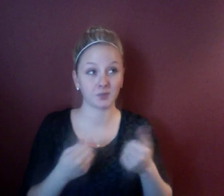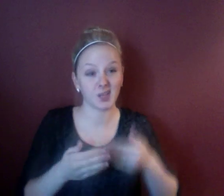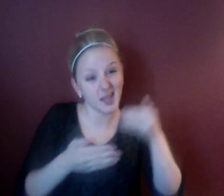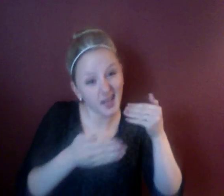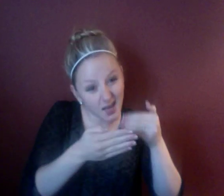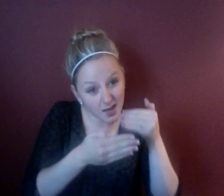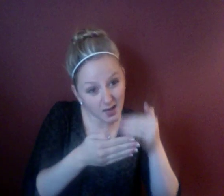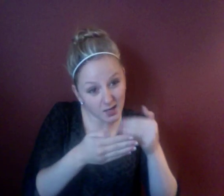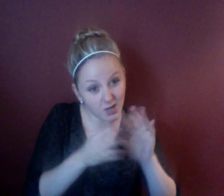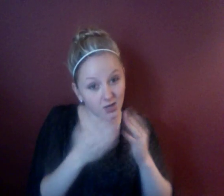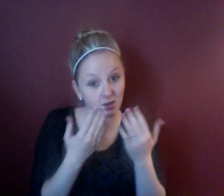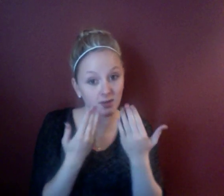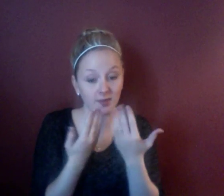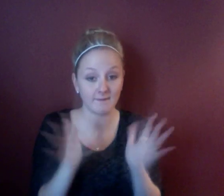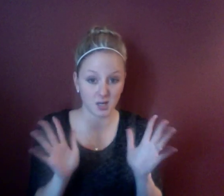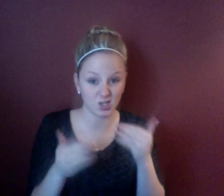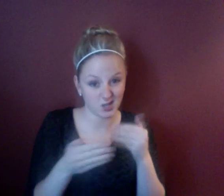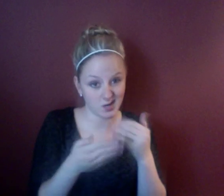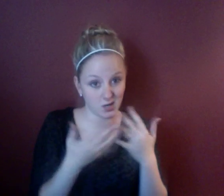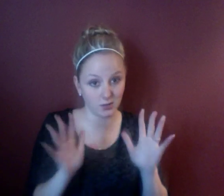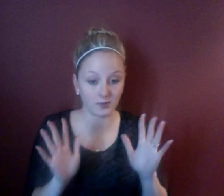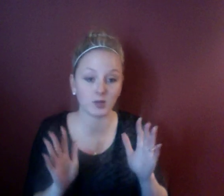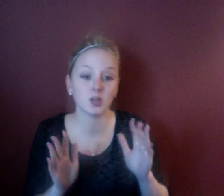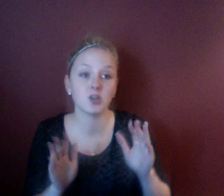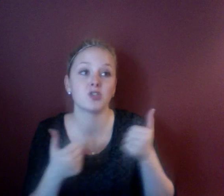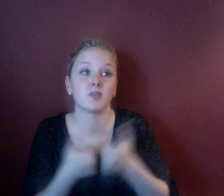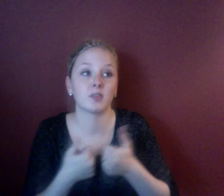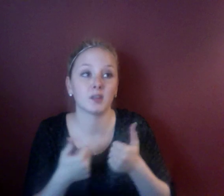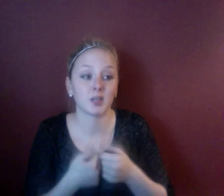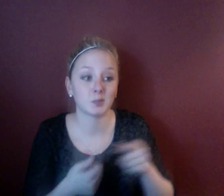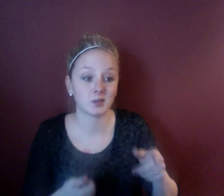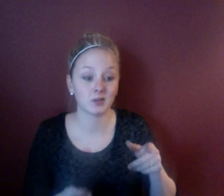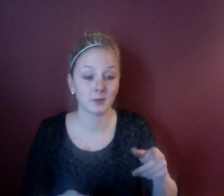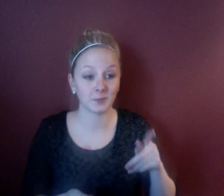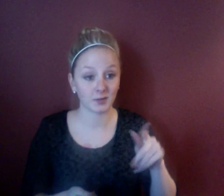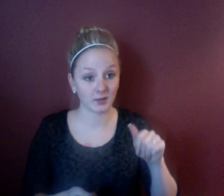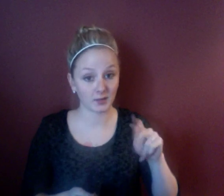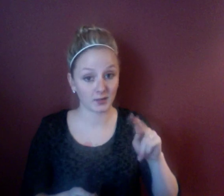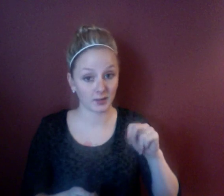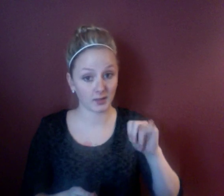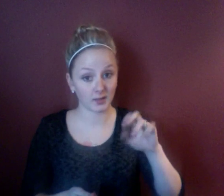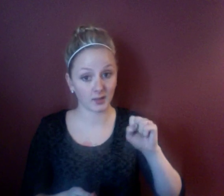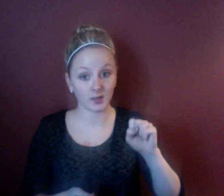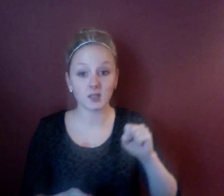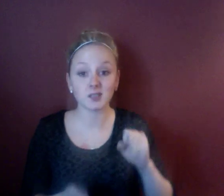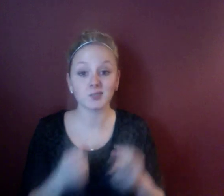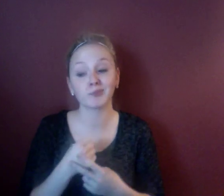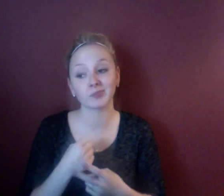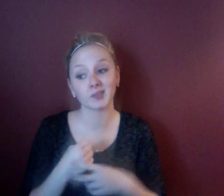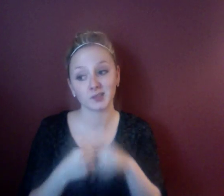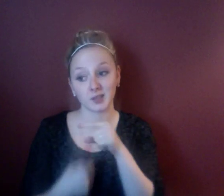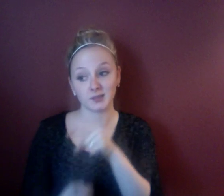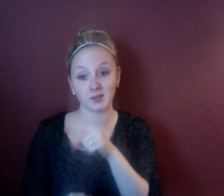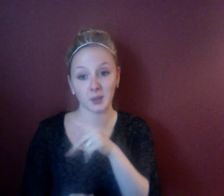bold print here. We've done a smaller texture here. We've added the fitted solid jacket. This becomes